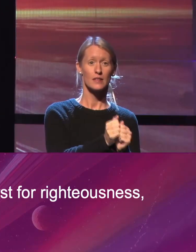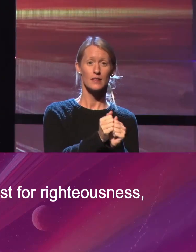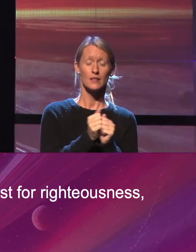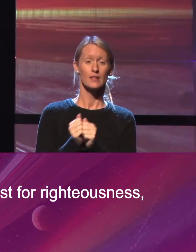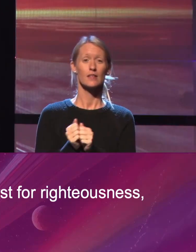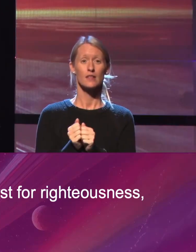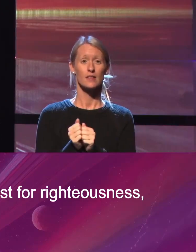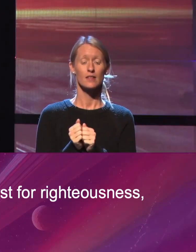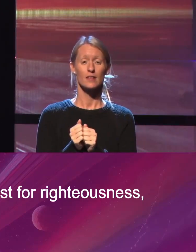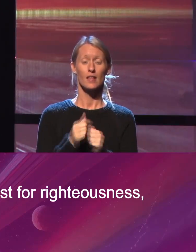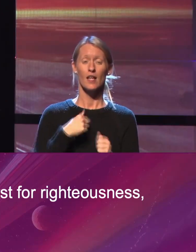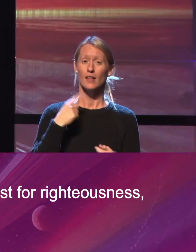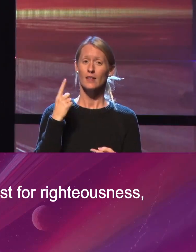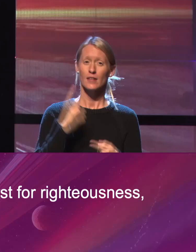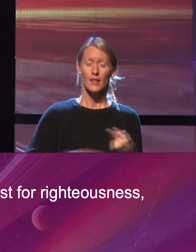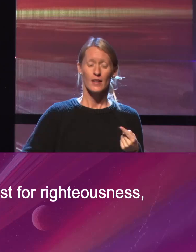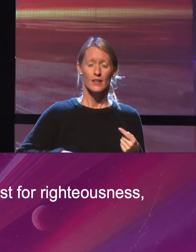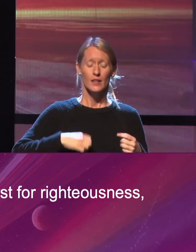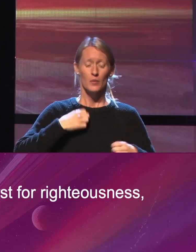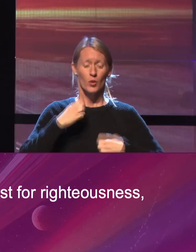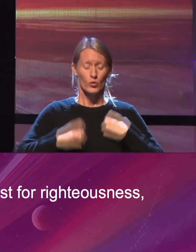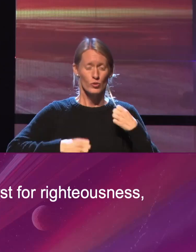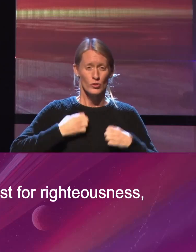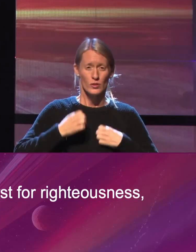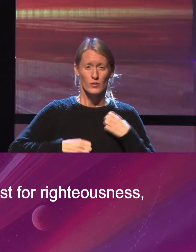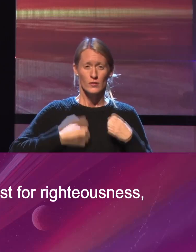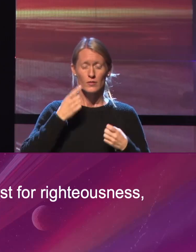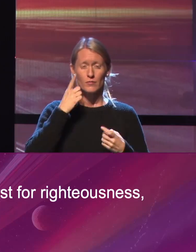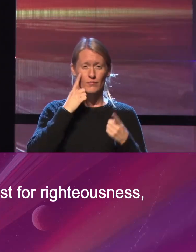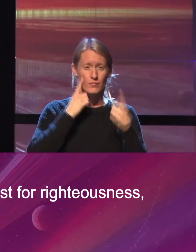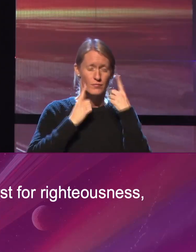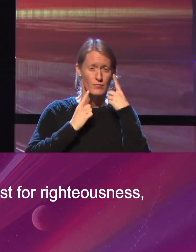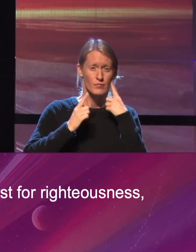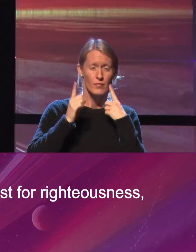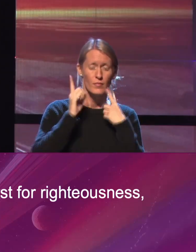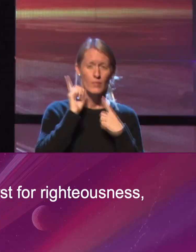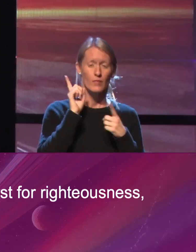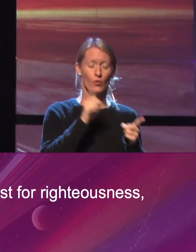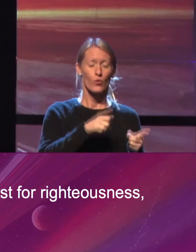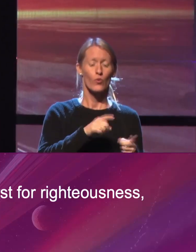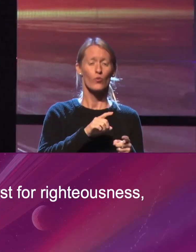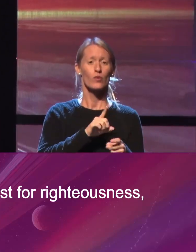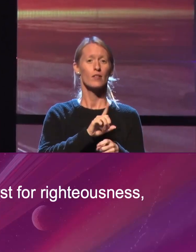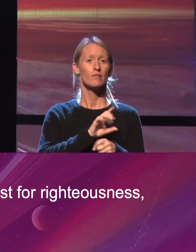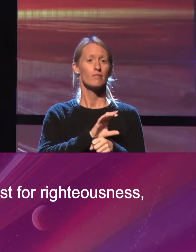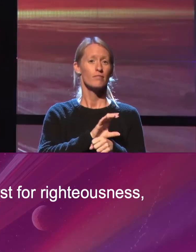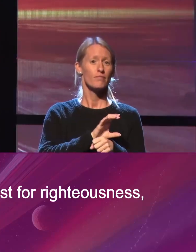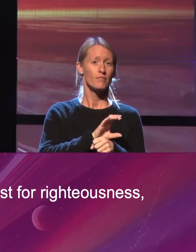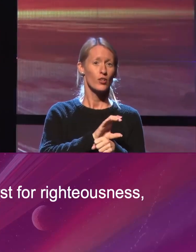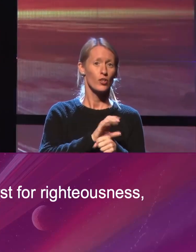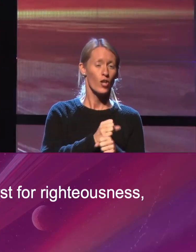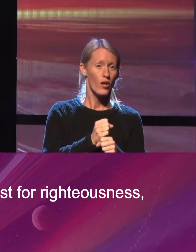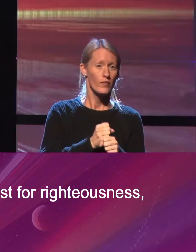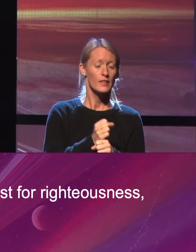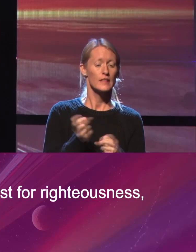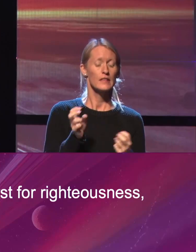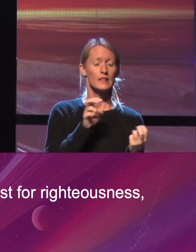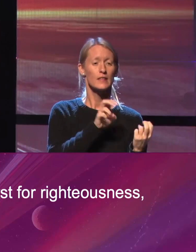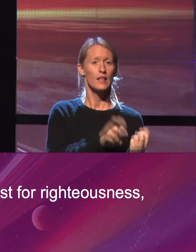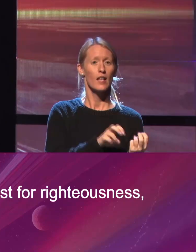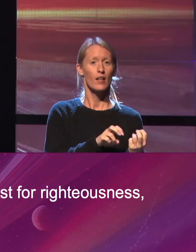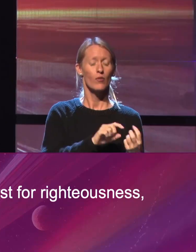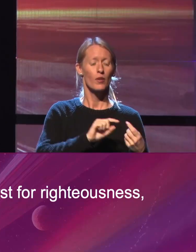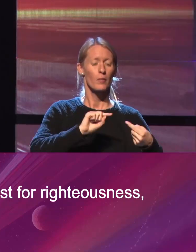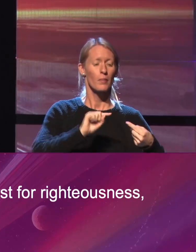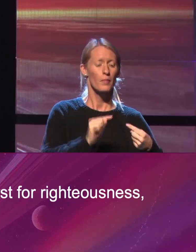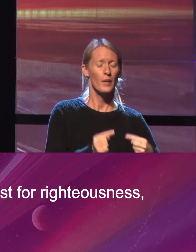And I can't not get emotional when I go and have coffee and I hear about the pain and the hurt that this world is causing so many hearts and lives, and then I see you